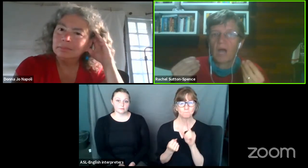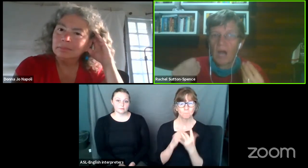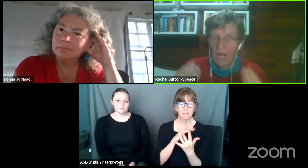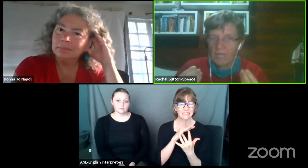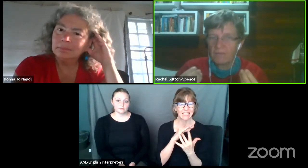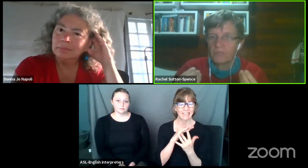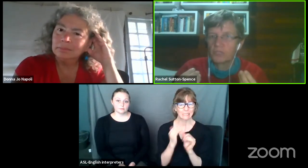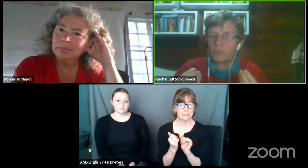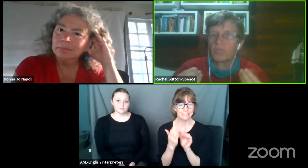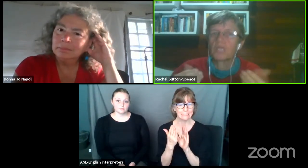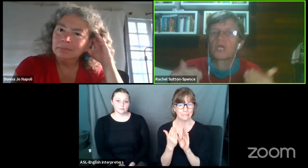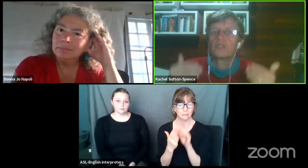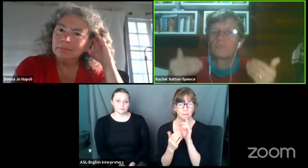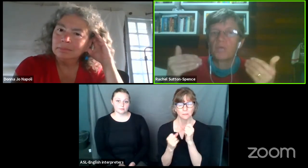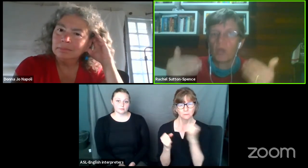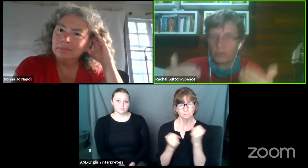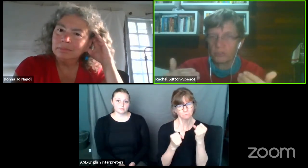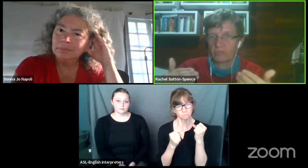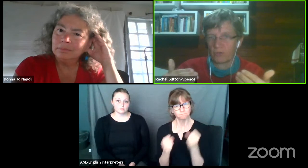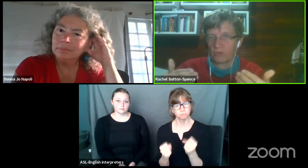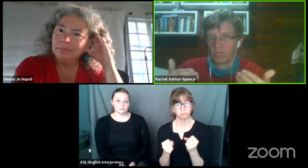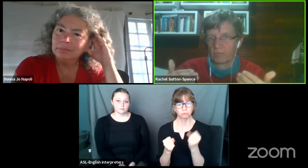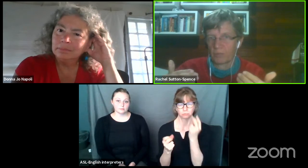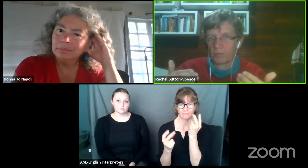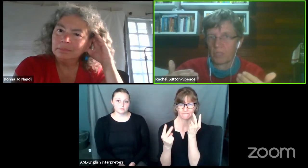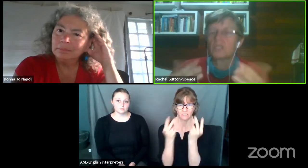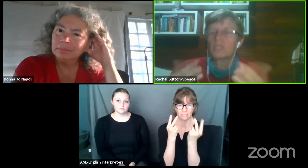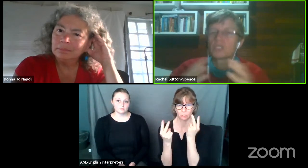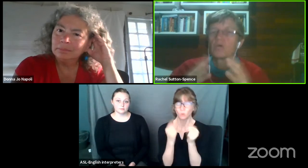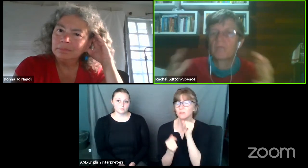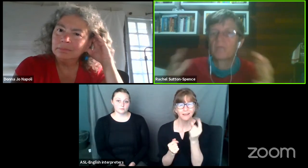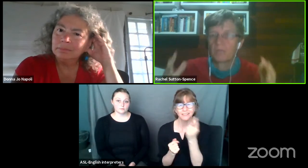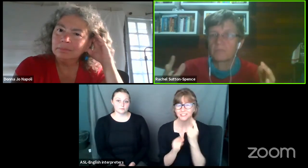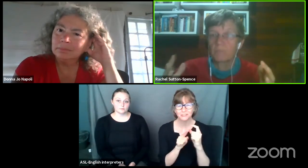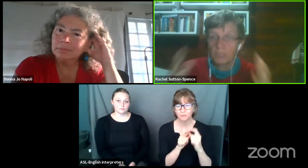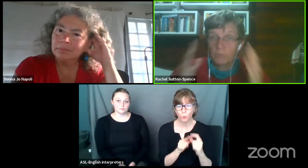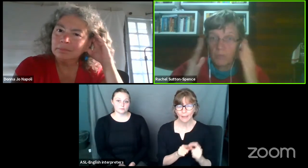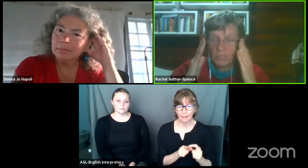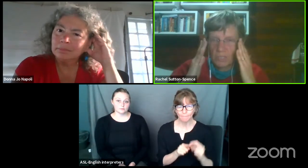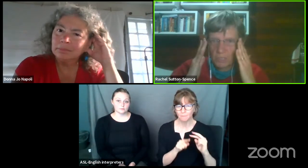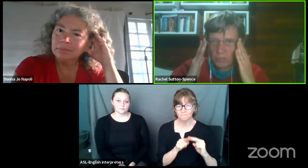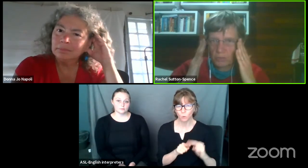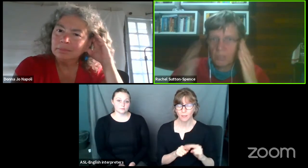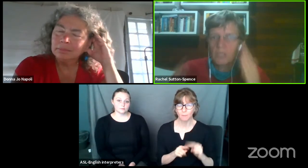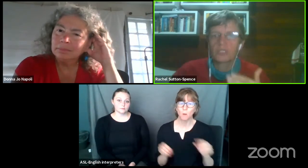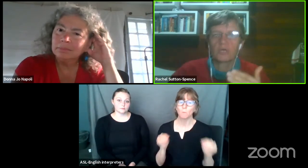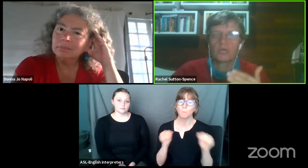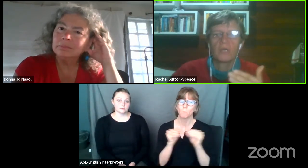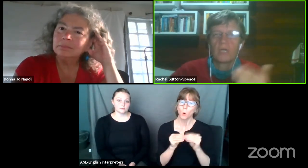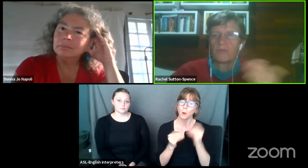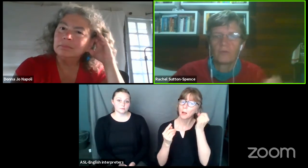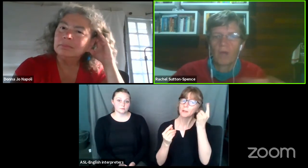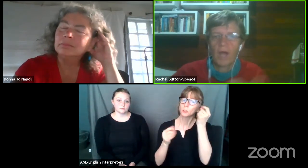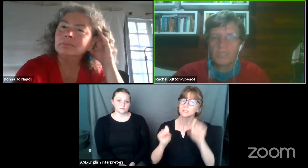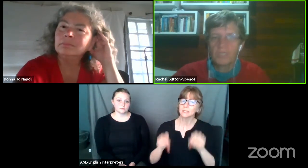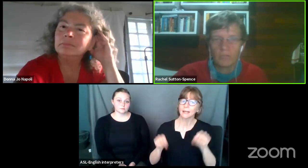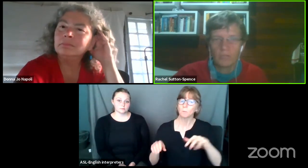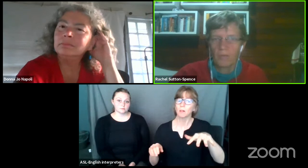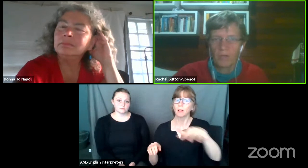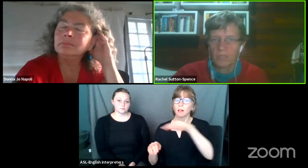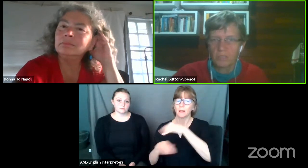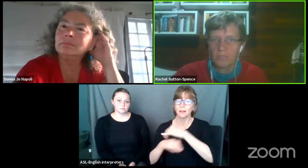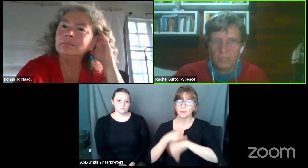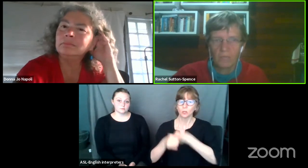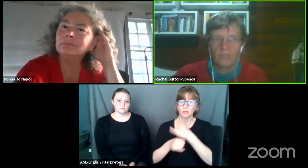is highly visual and goes beyond the vocabulary, so it becomes much more international. So I don't